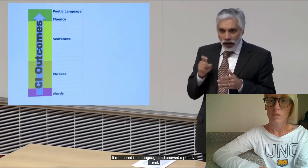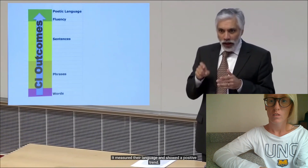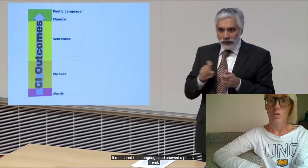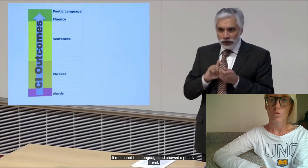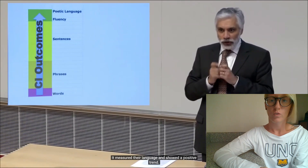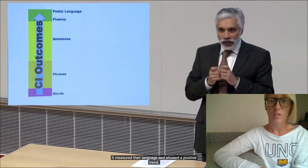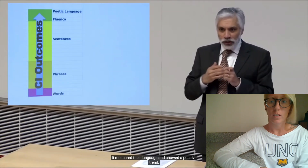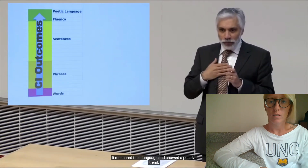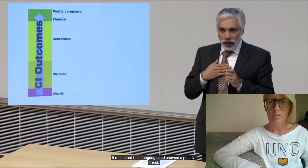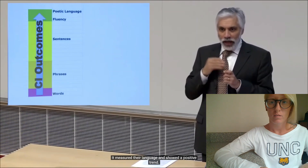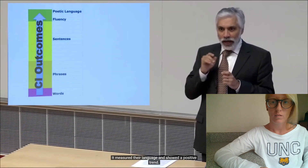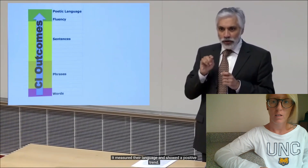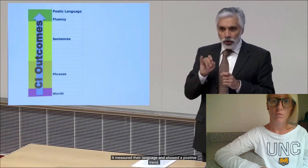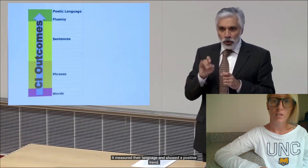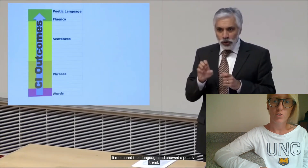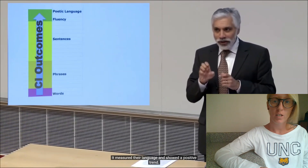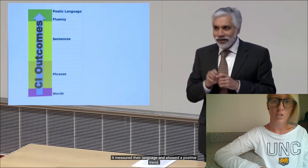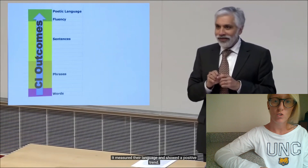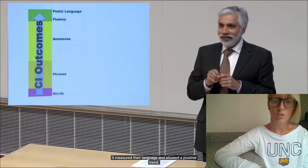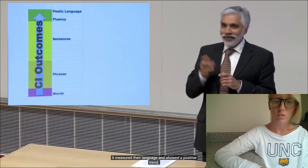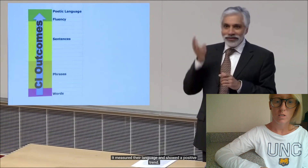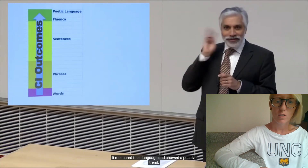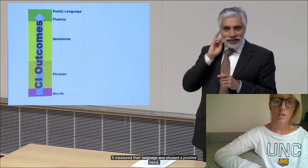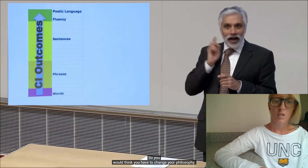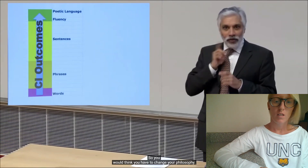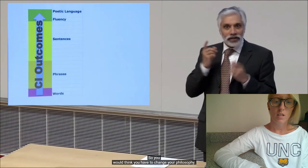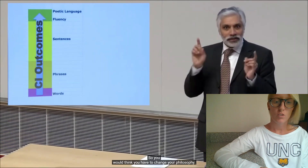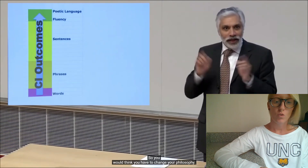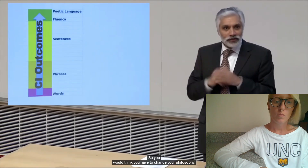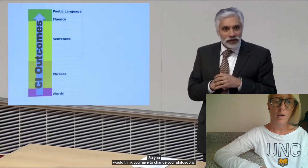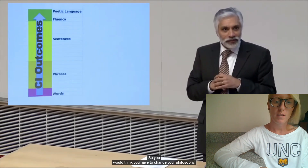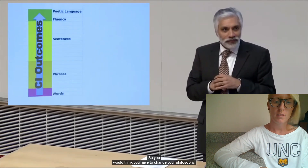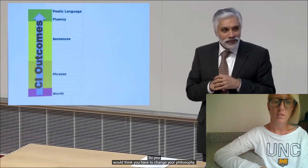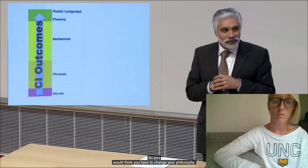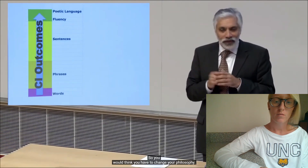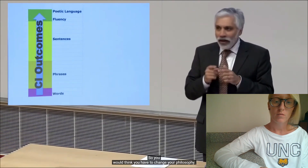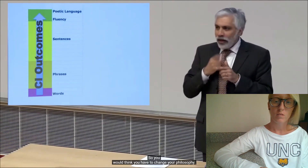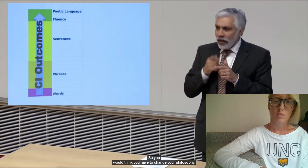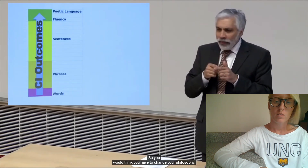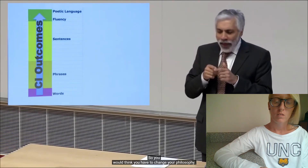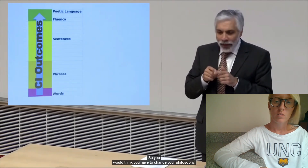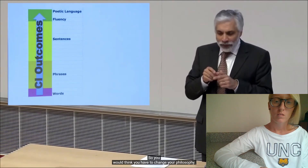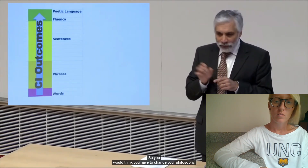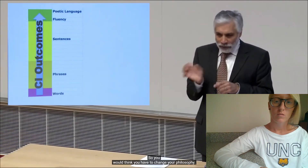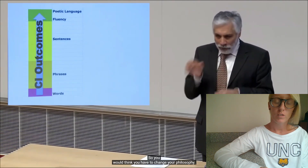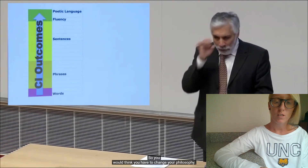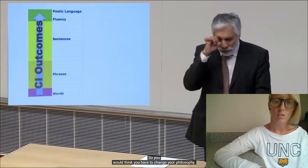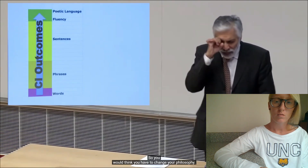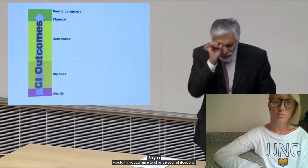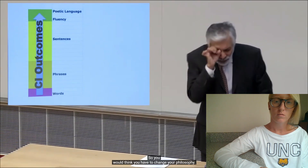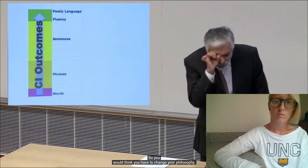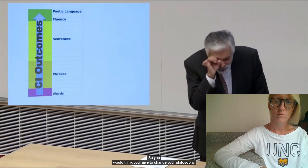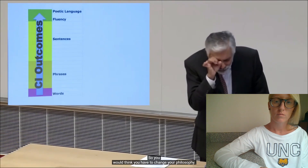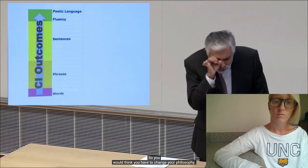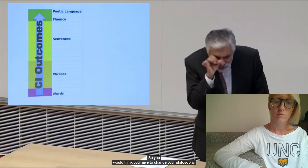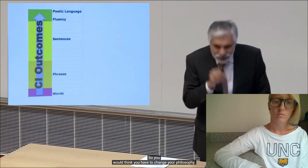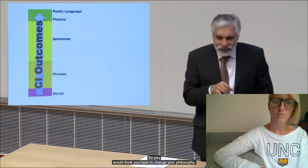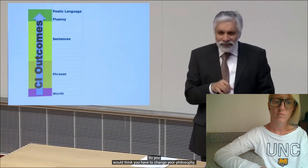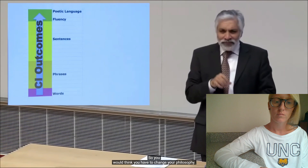wow, really, it really changed So you would think and you showed a have to change positive your result.